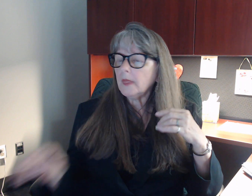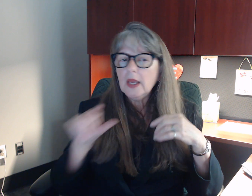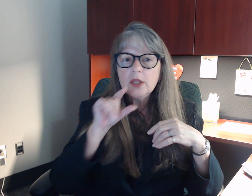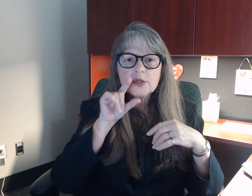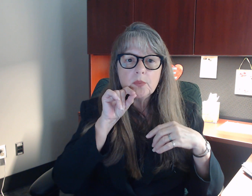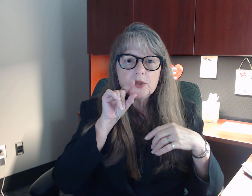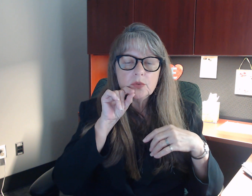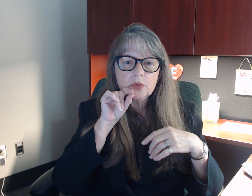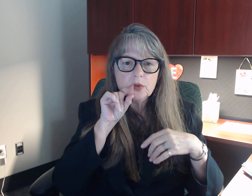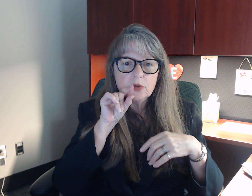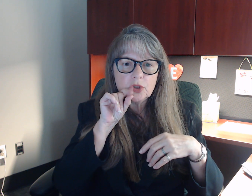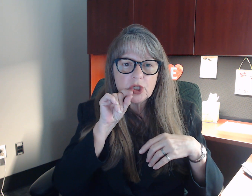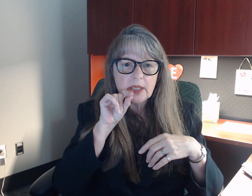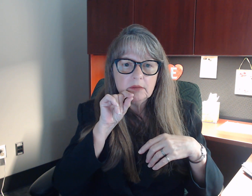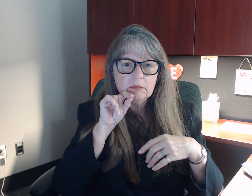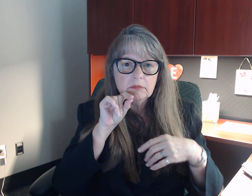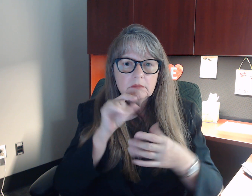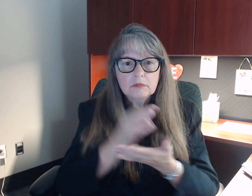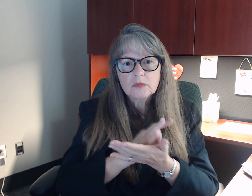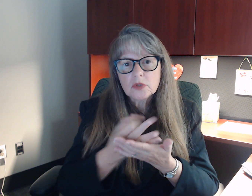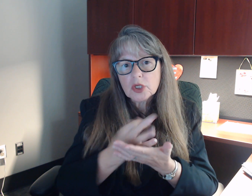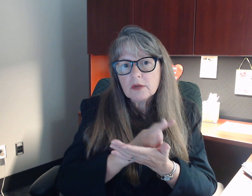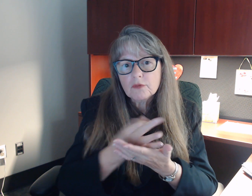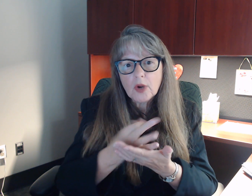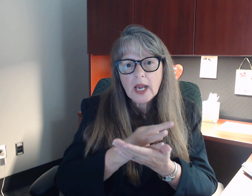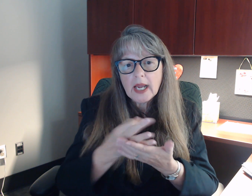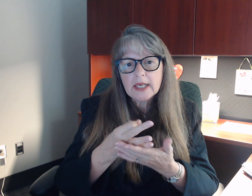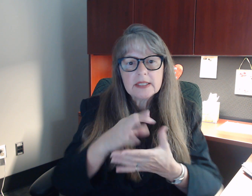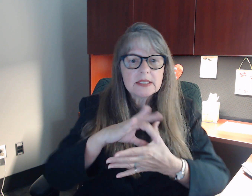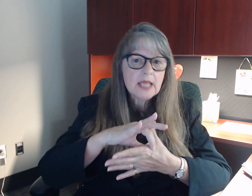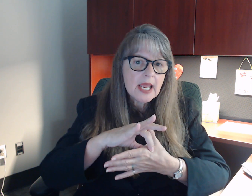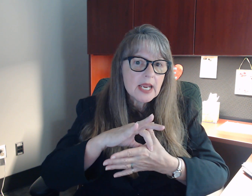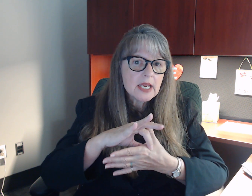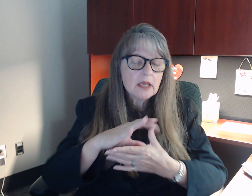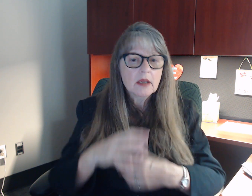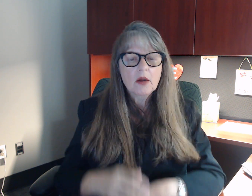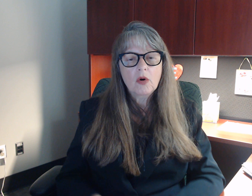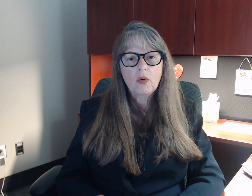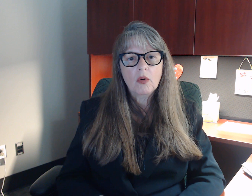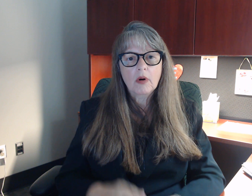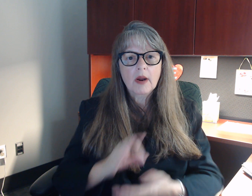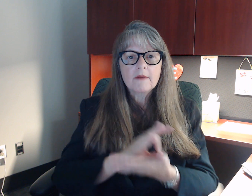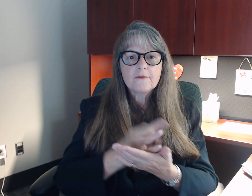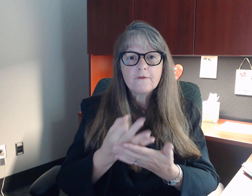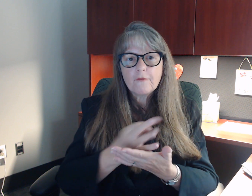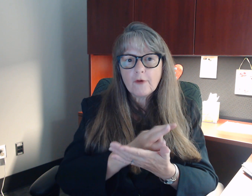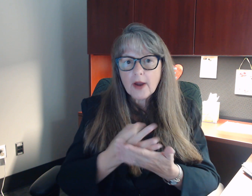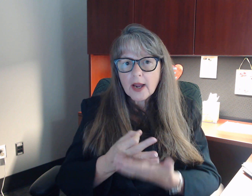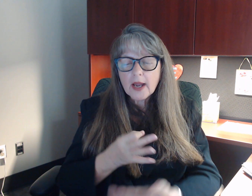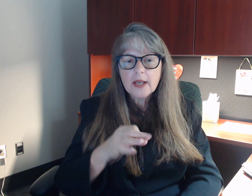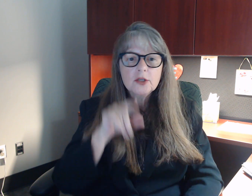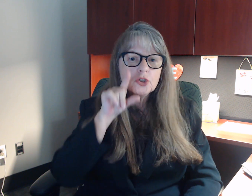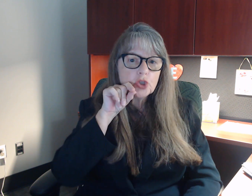And so we do chicken fried steak, or fried